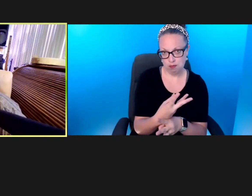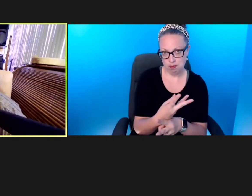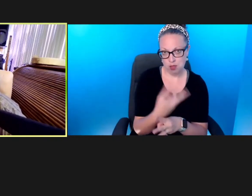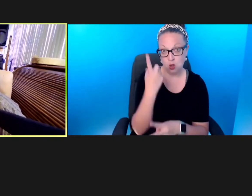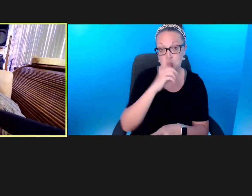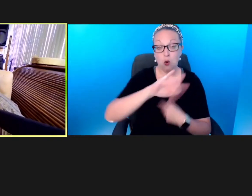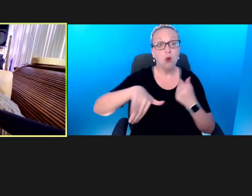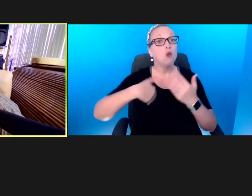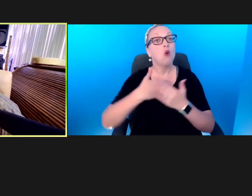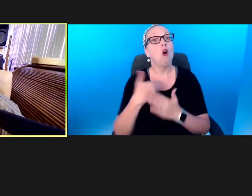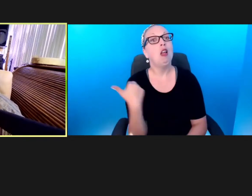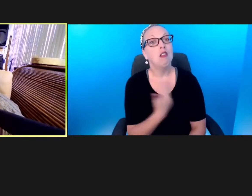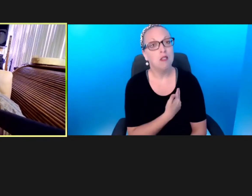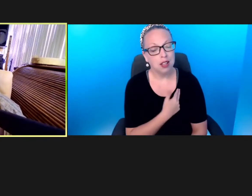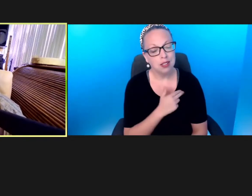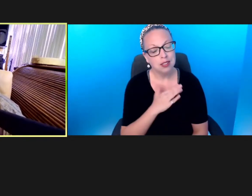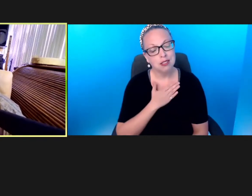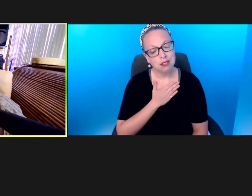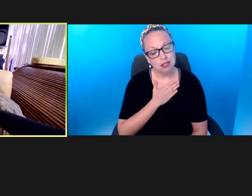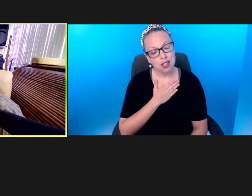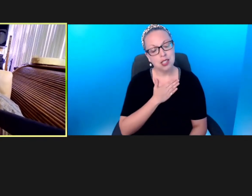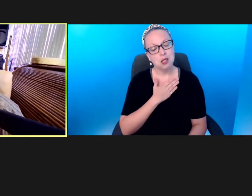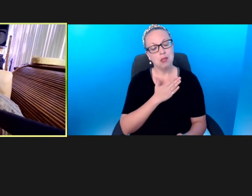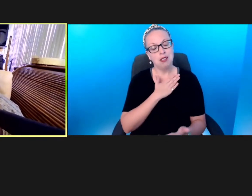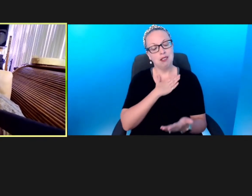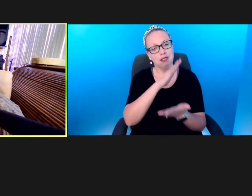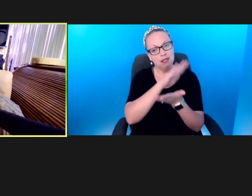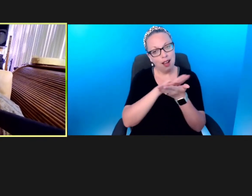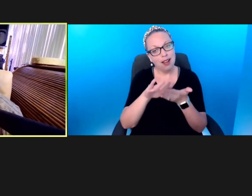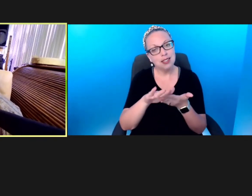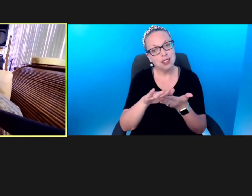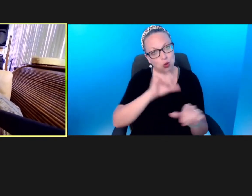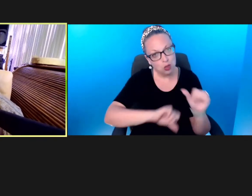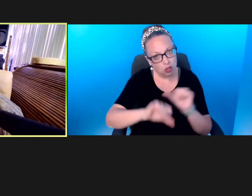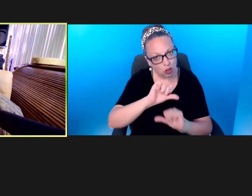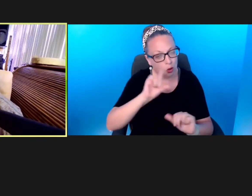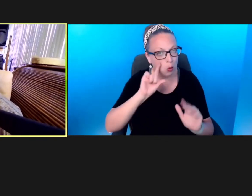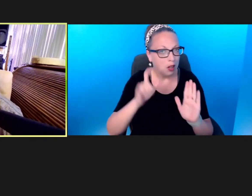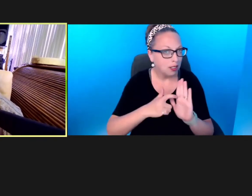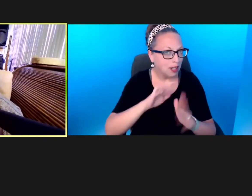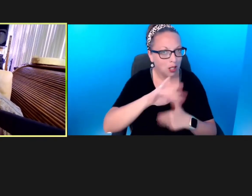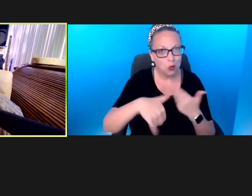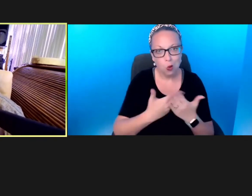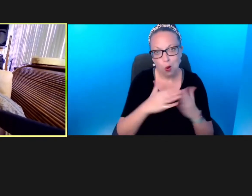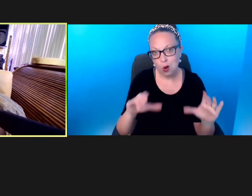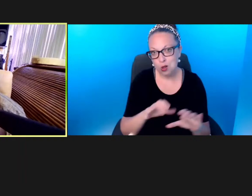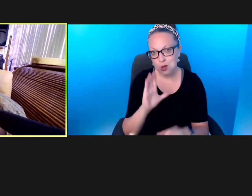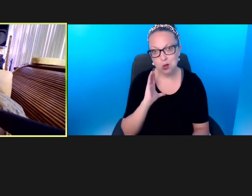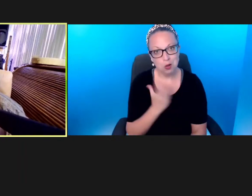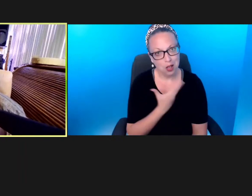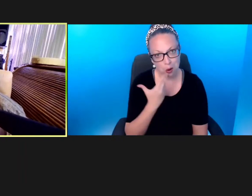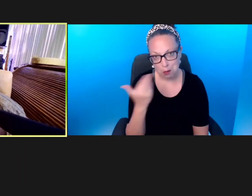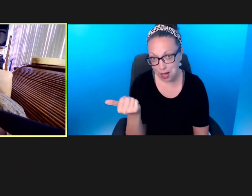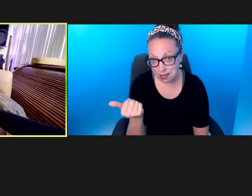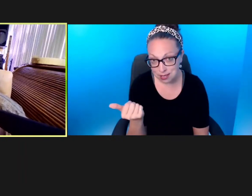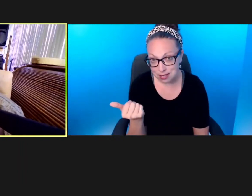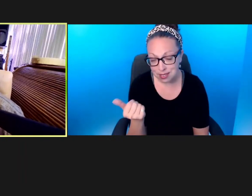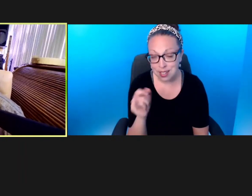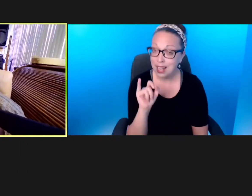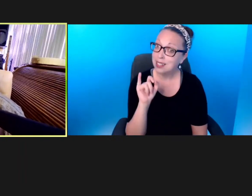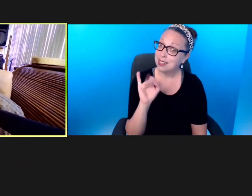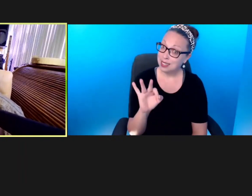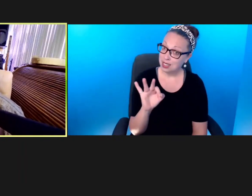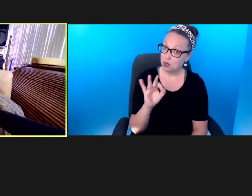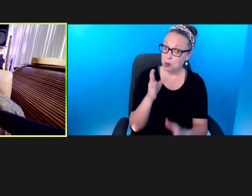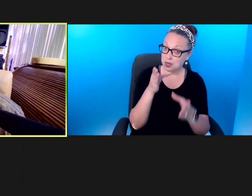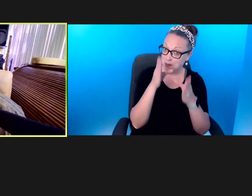of us, let's be gentle with each other, recognize that all of us are doing our best. And if we listen